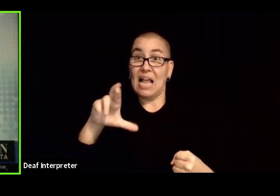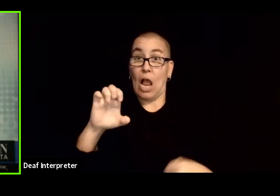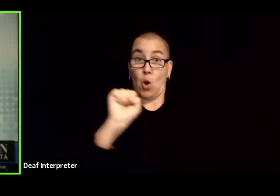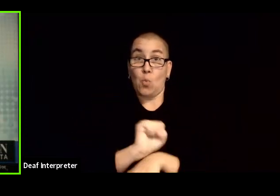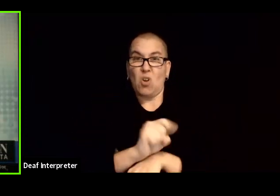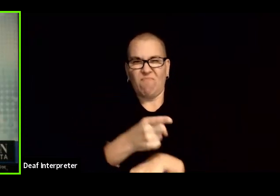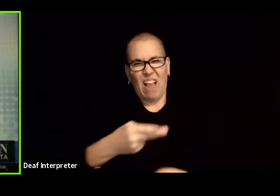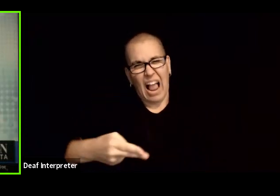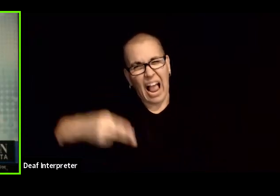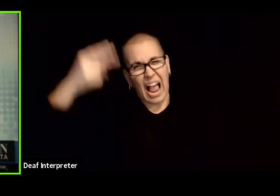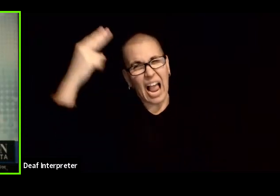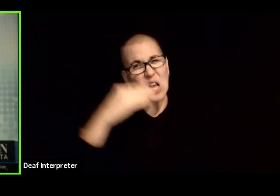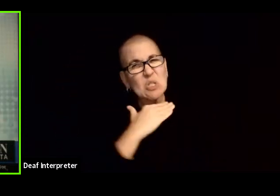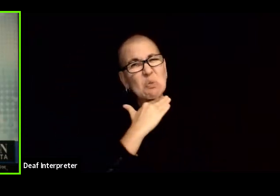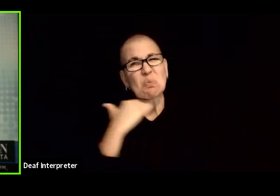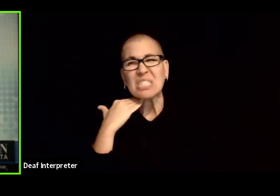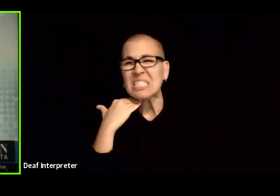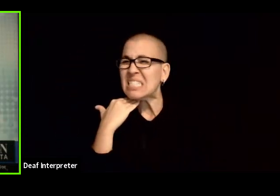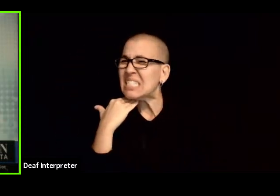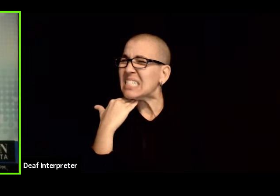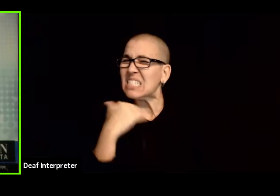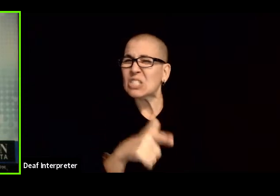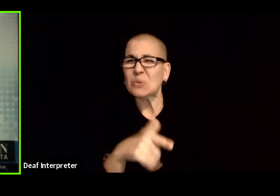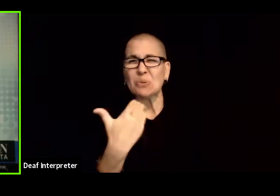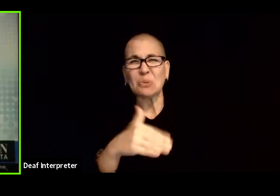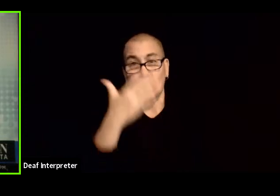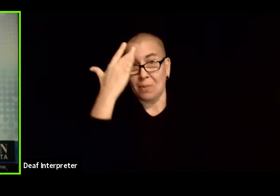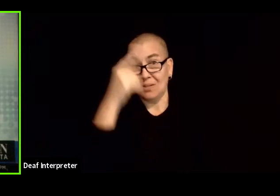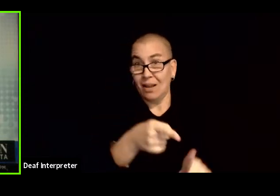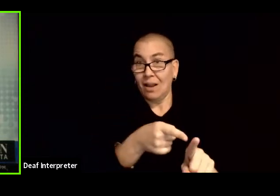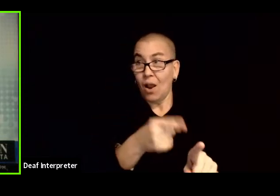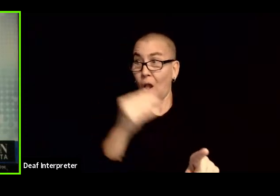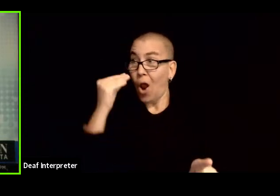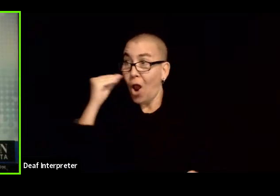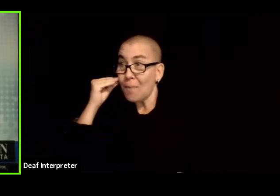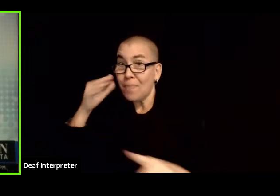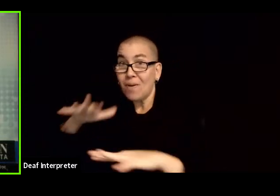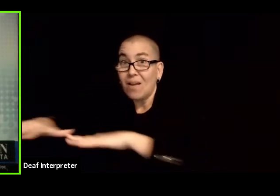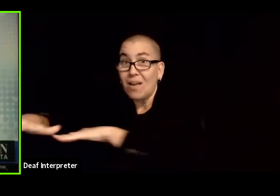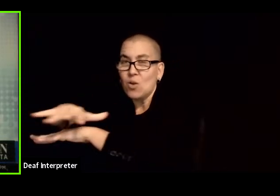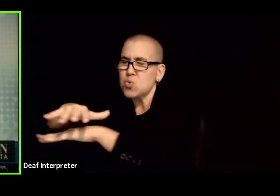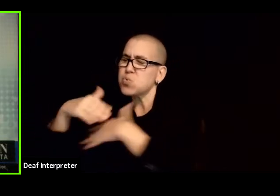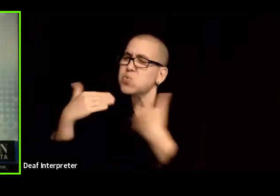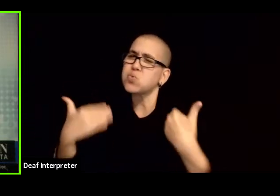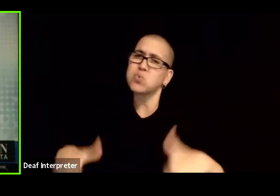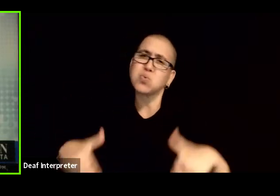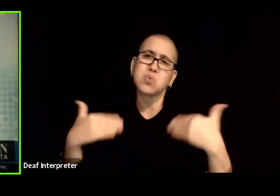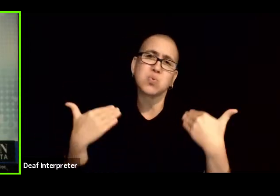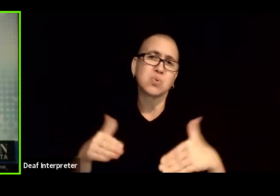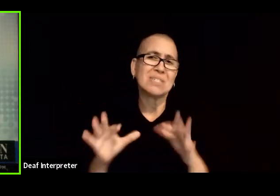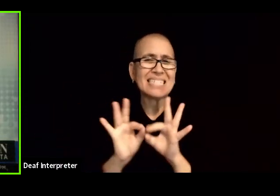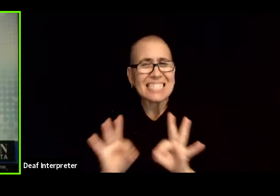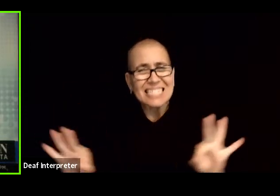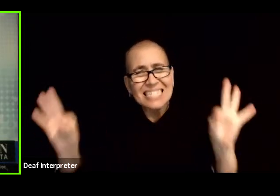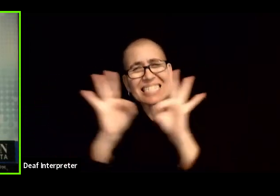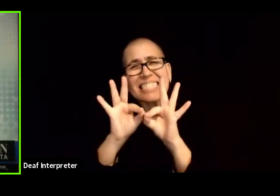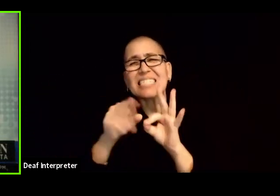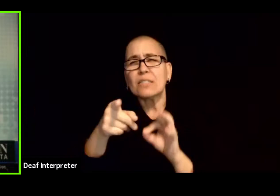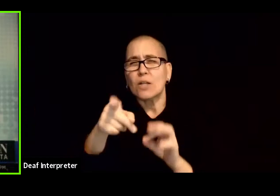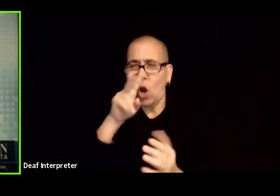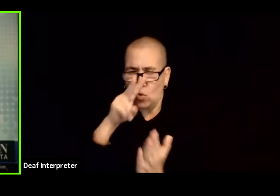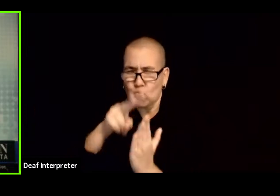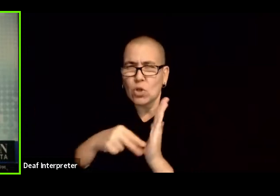social settings. One of the key findings from this project was that more than a third of high-risk